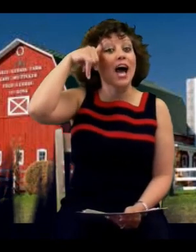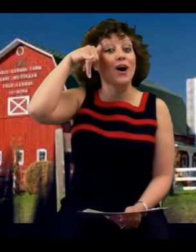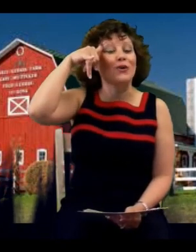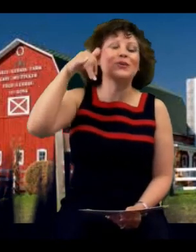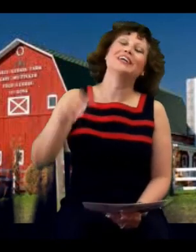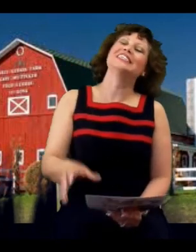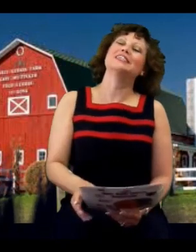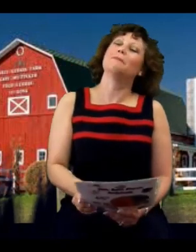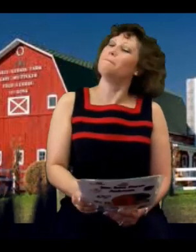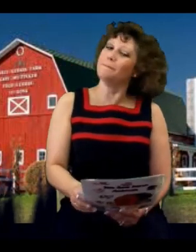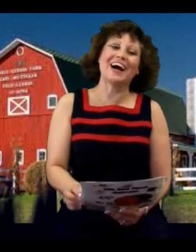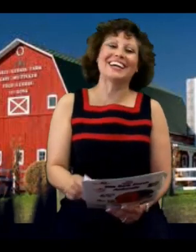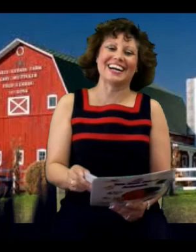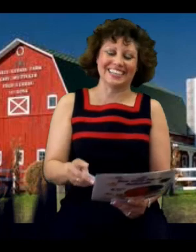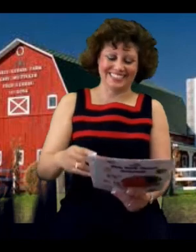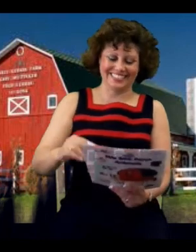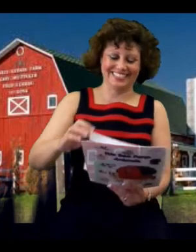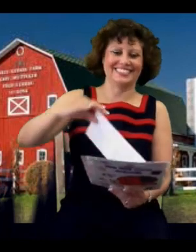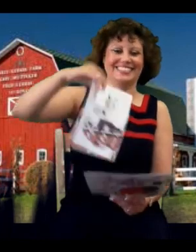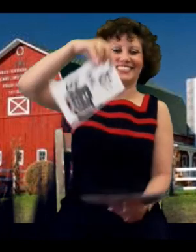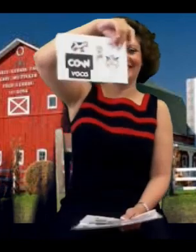cow, vaca.